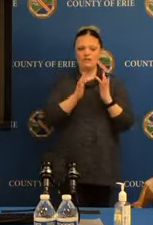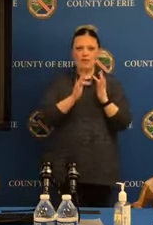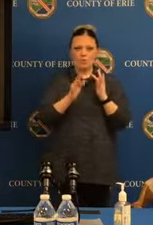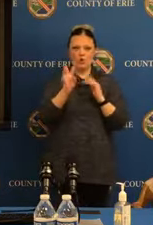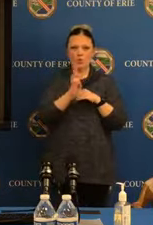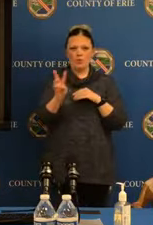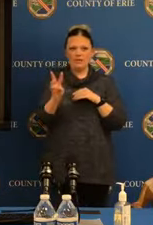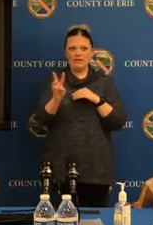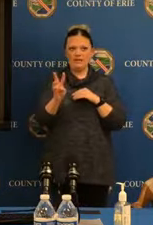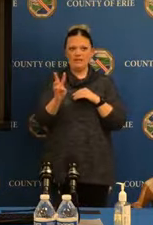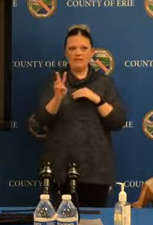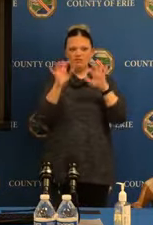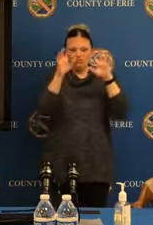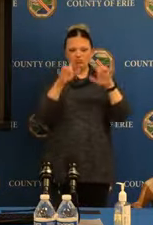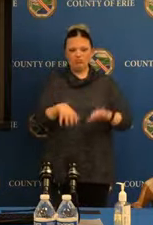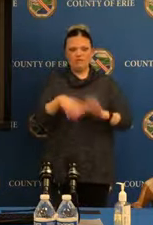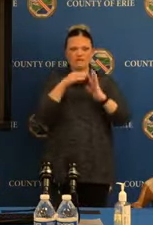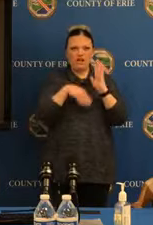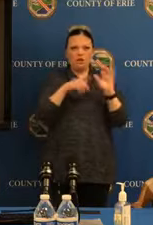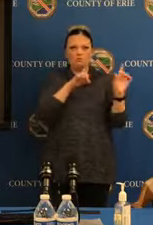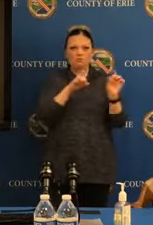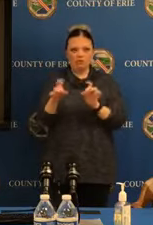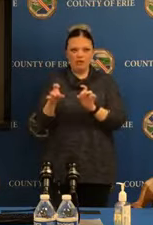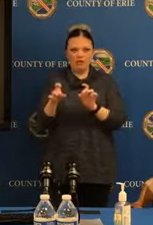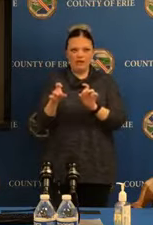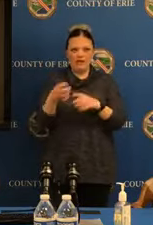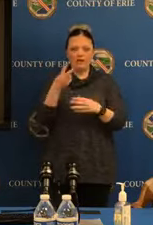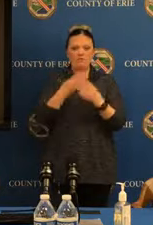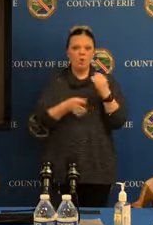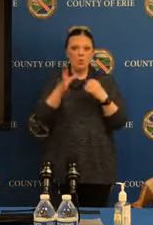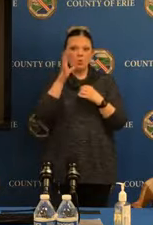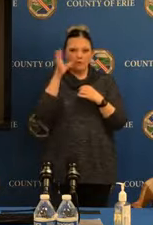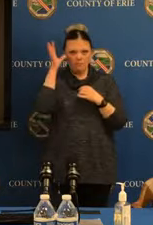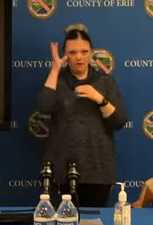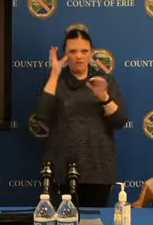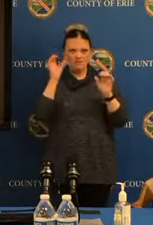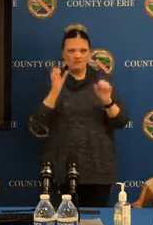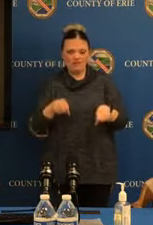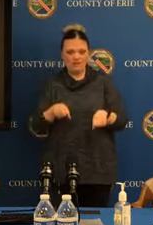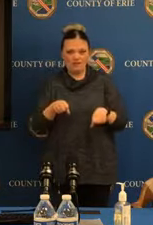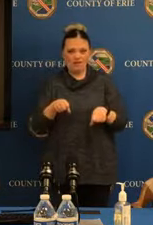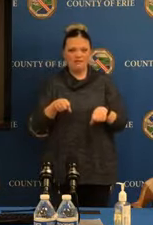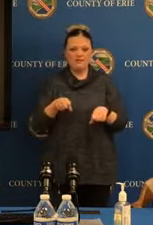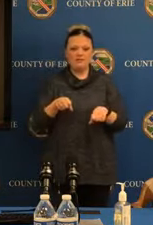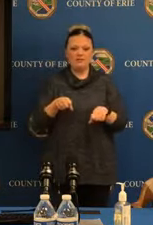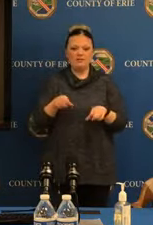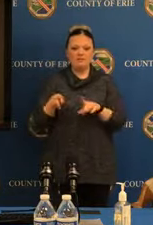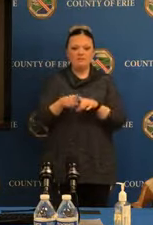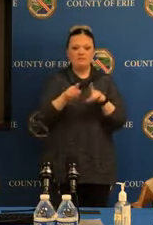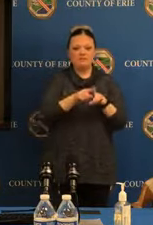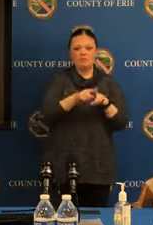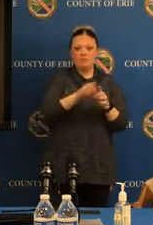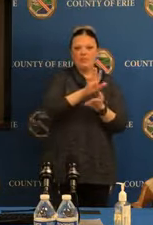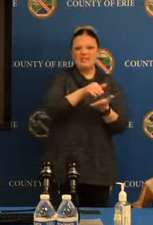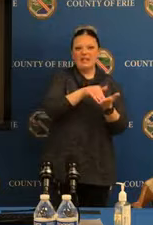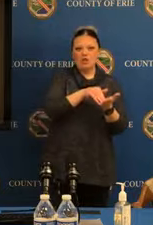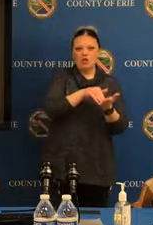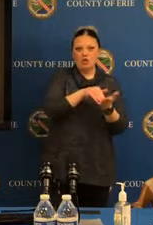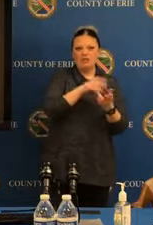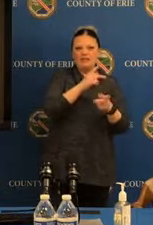website and fill out the survey. Both parents can do that, as well as child care